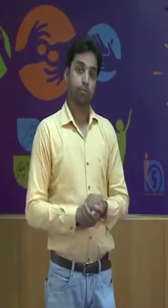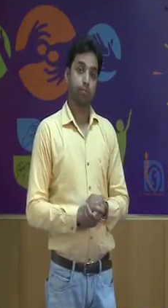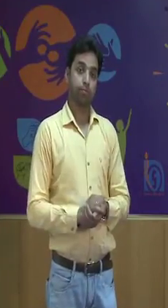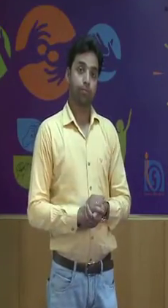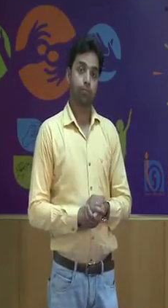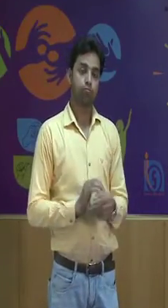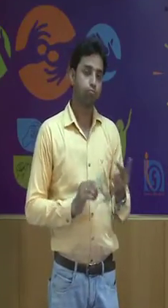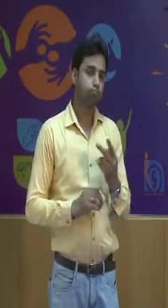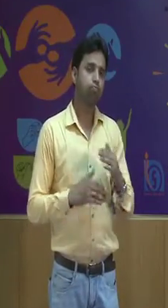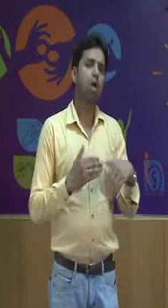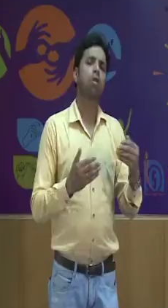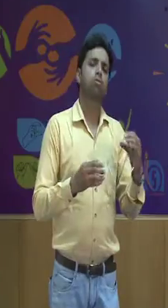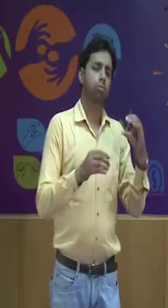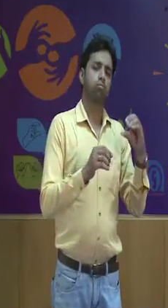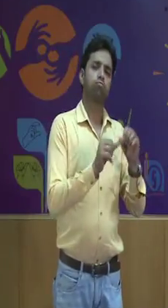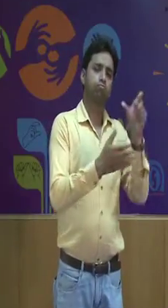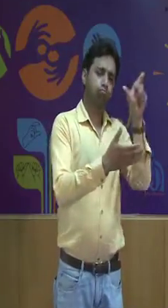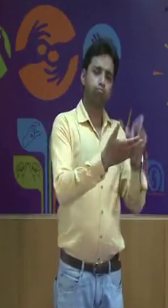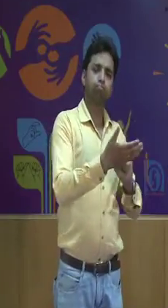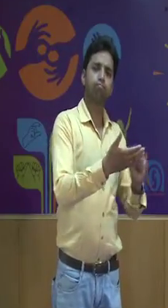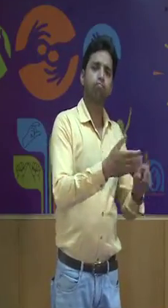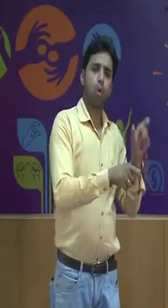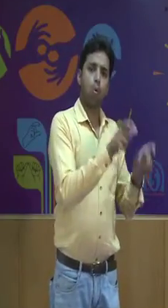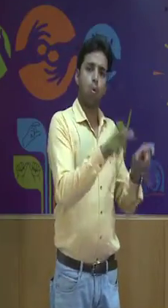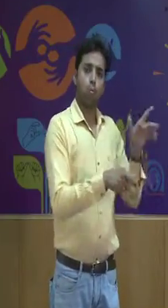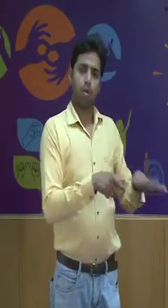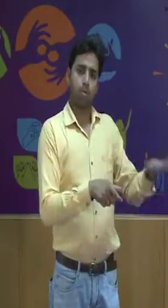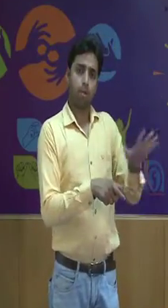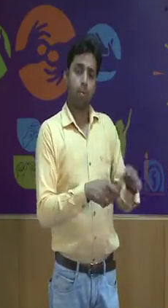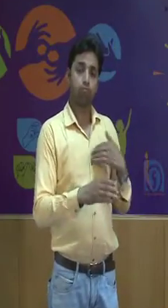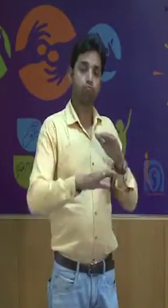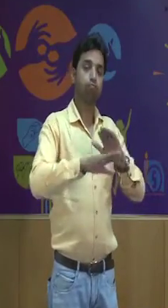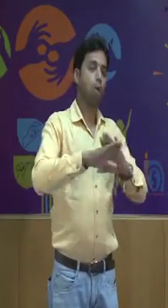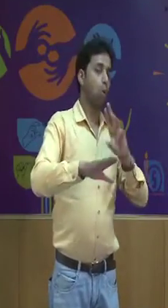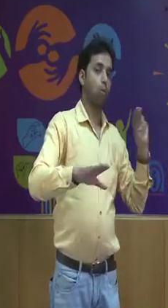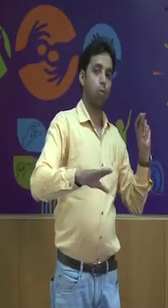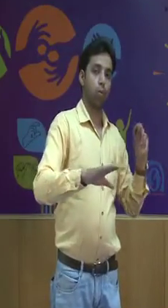was another category of people who became untouchables.